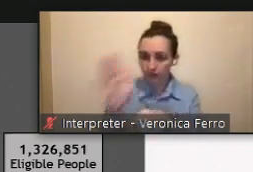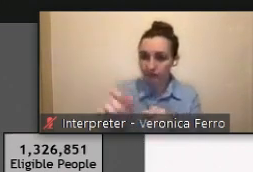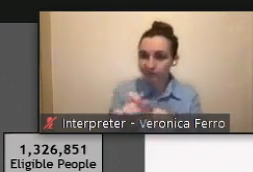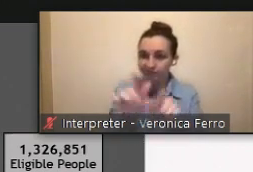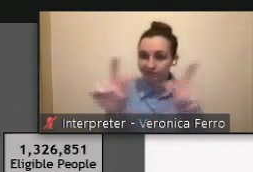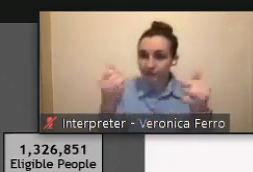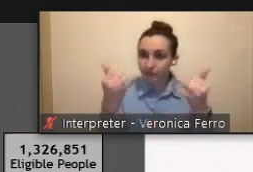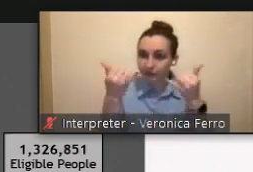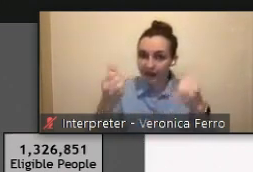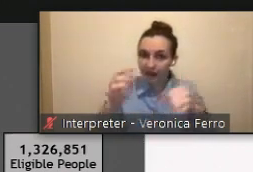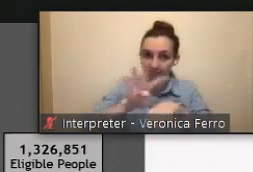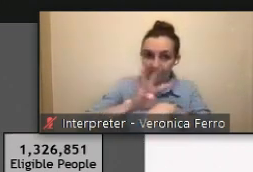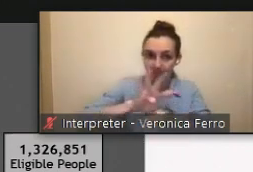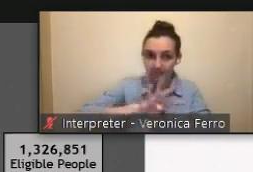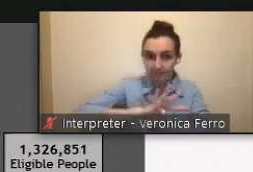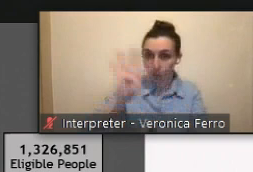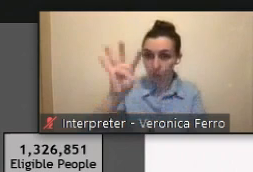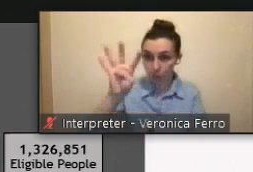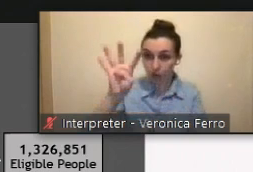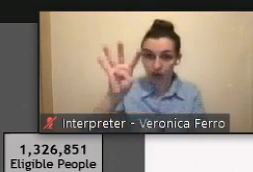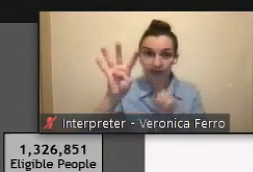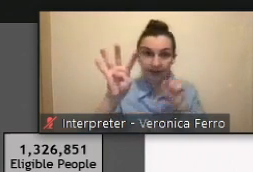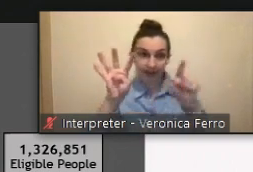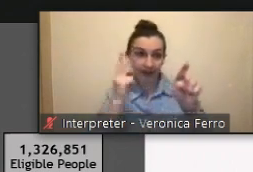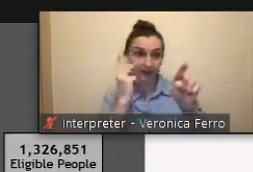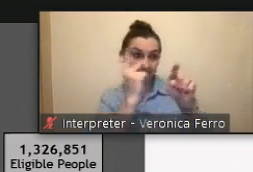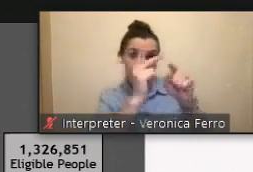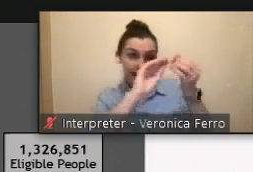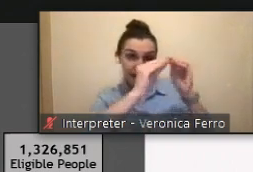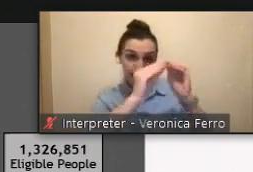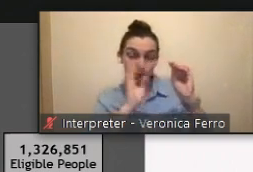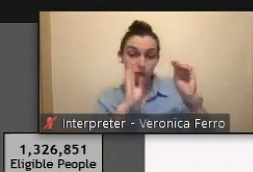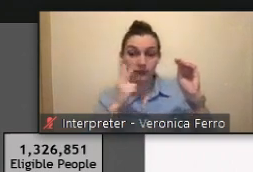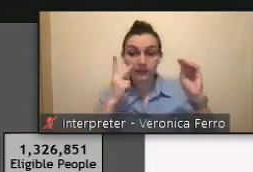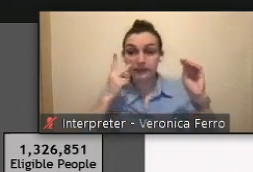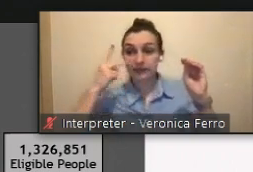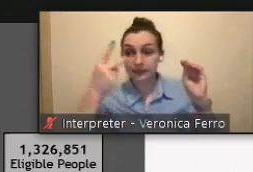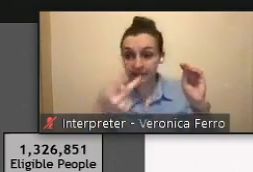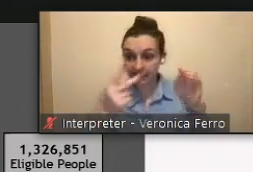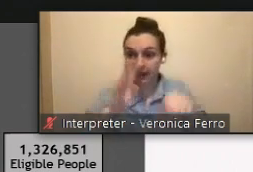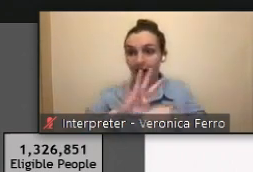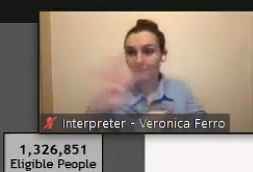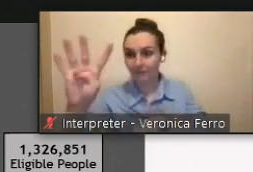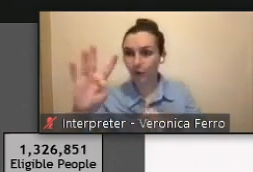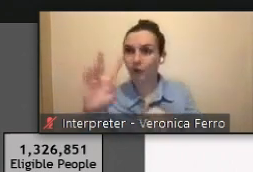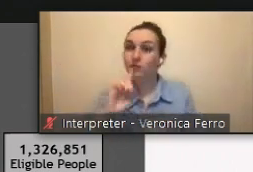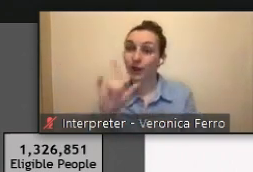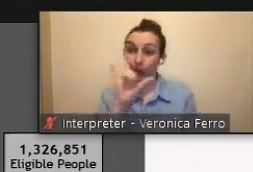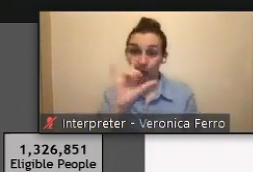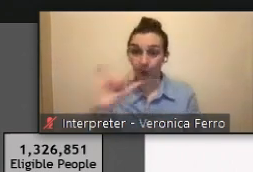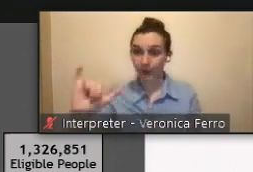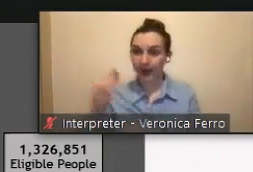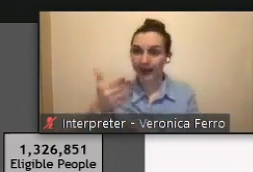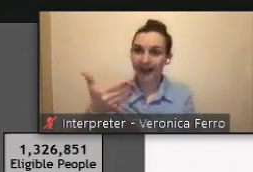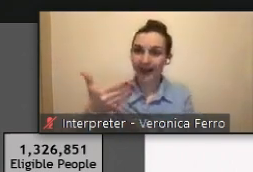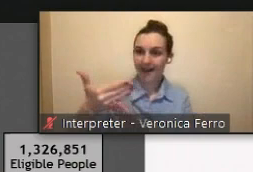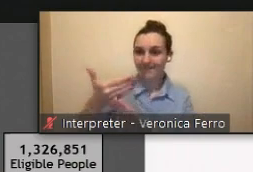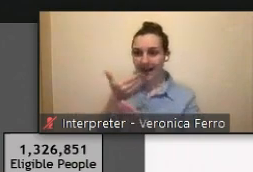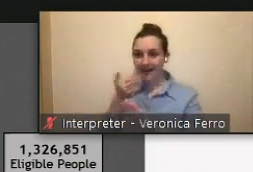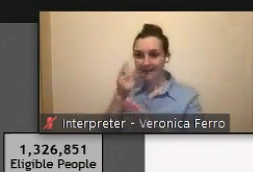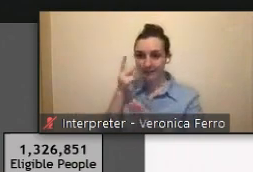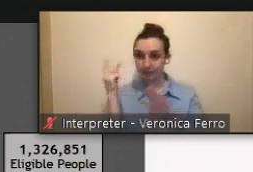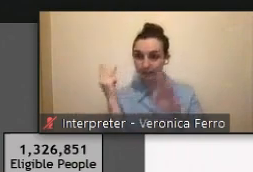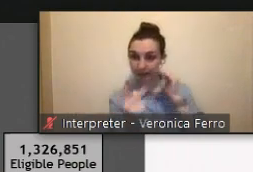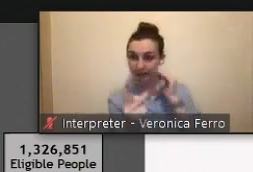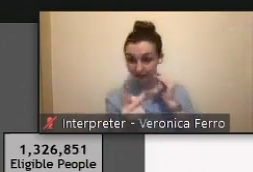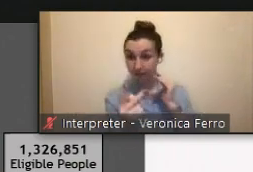top left, these will be the numbers that you guys will be seeing at 4 o'clock. So a little advanced peek as to what's about to go live for us. The first